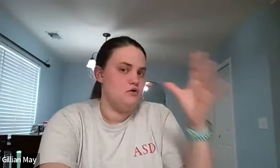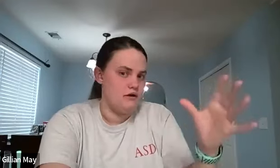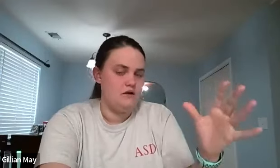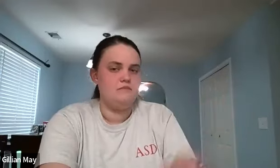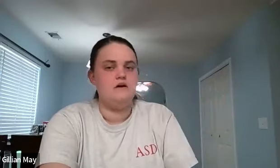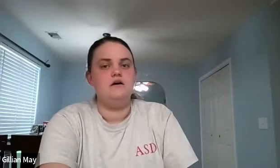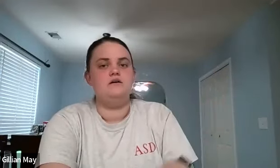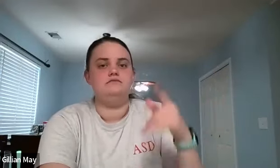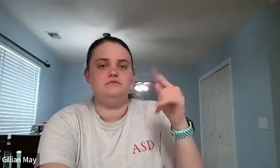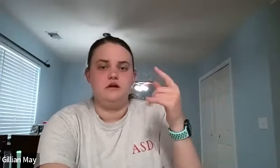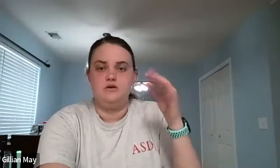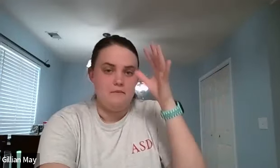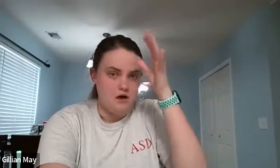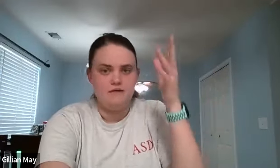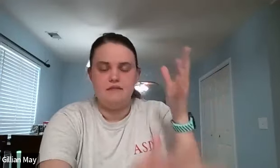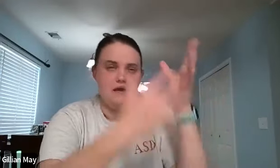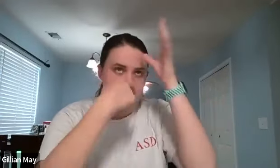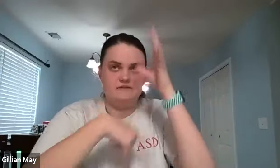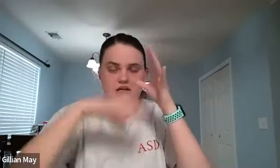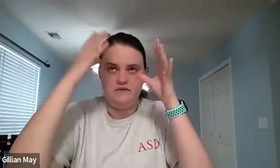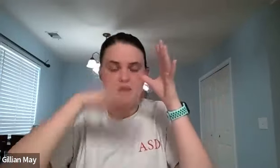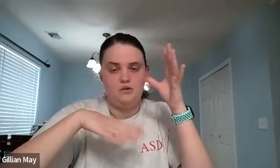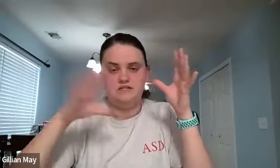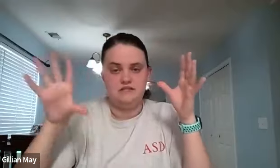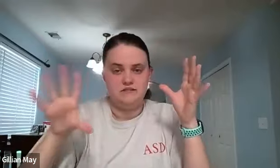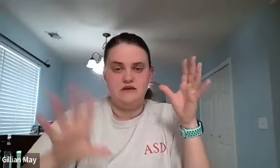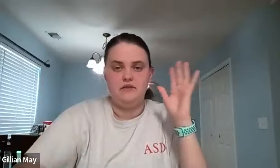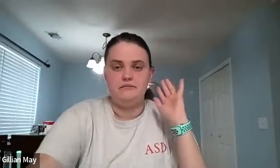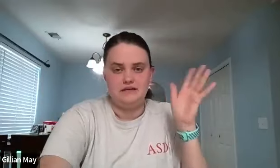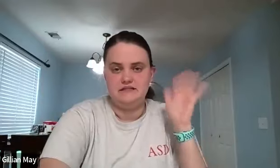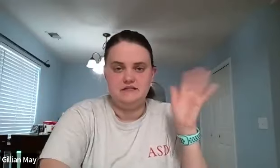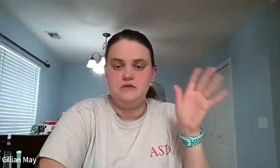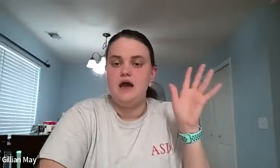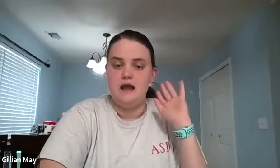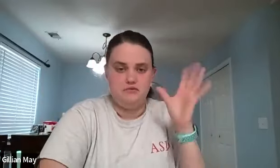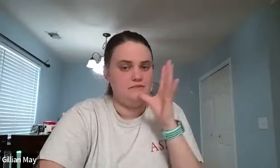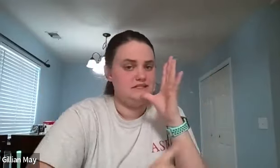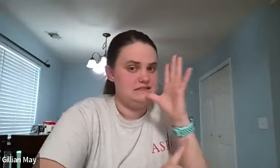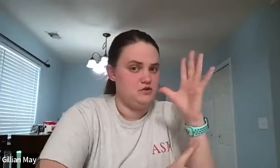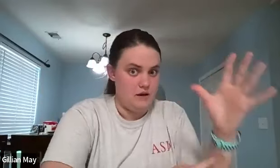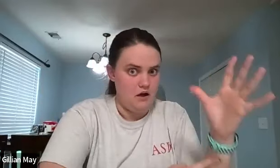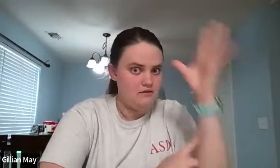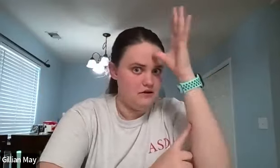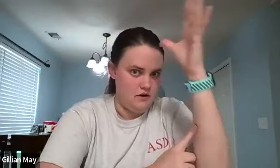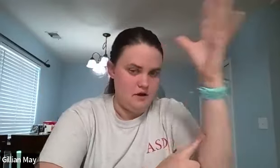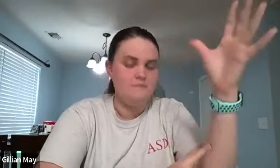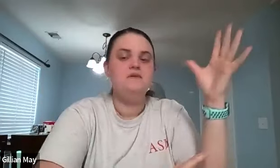great grandpa, great grandma. I know I'm signing them backwards as I'm saying them. I tend to do that. I promise it's still grandma, grandpa.